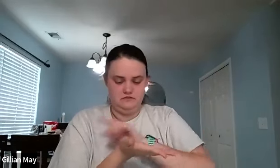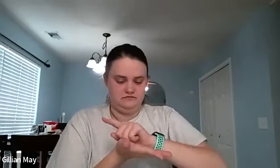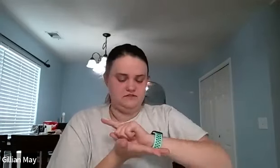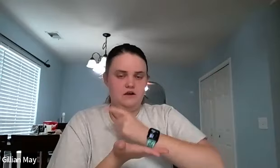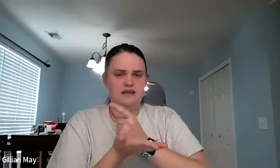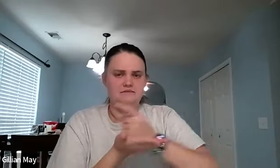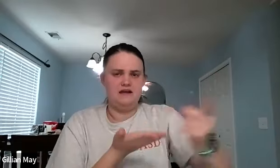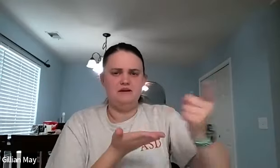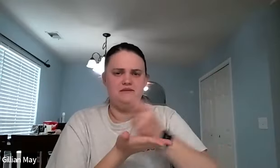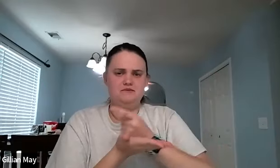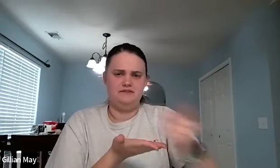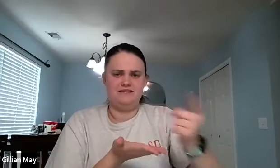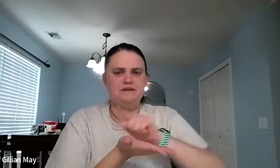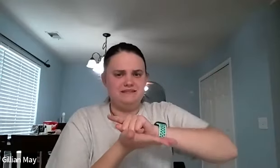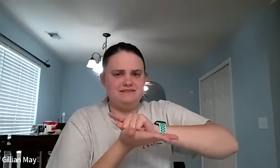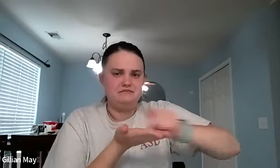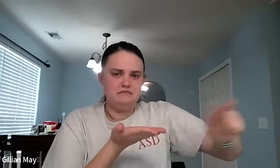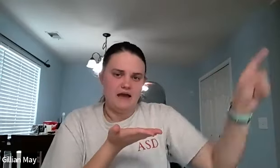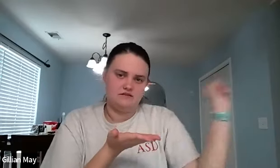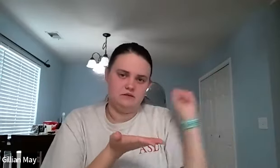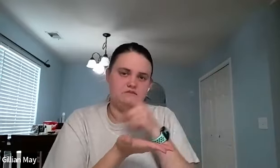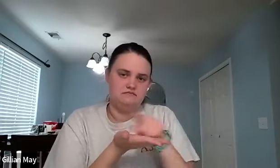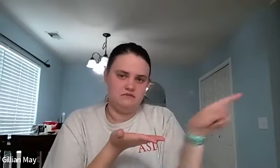Ooh, sorry, I know I keep doing this, but it's last week.